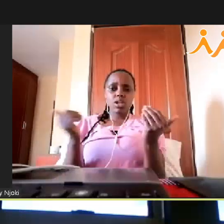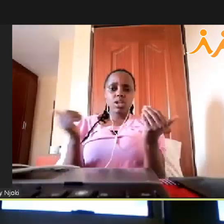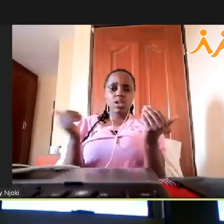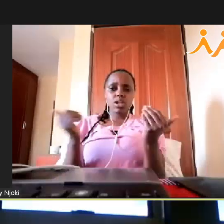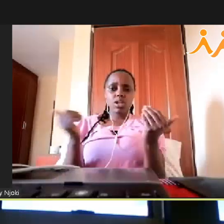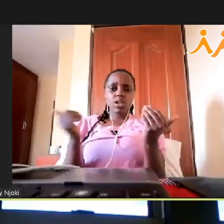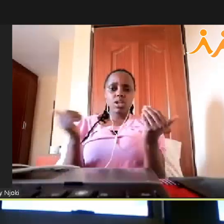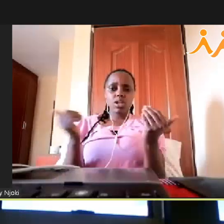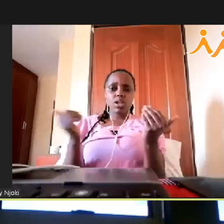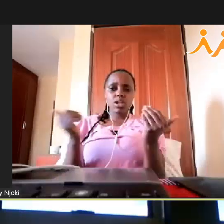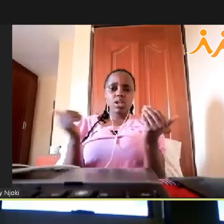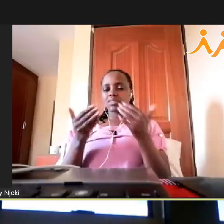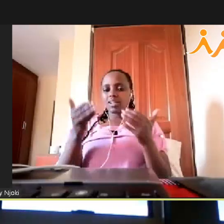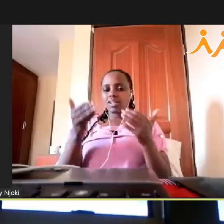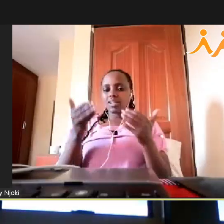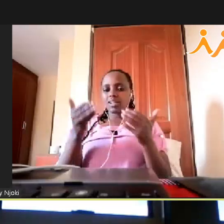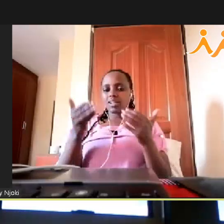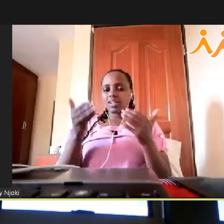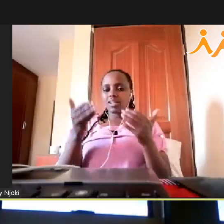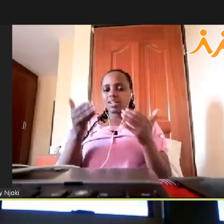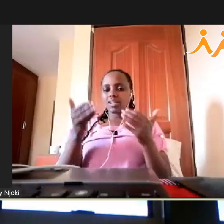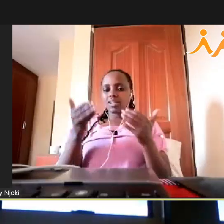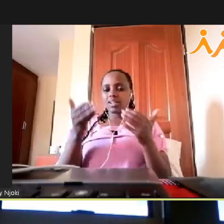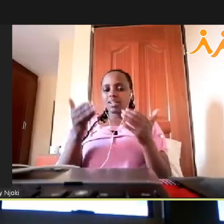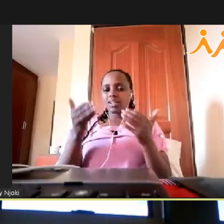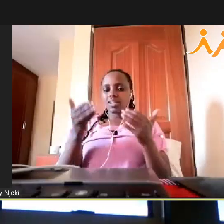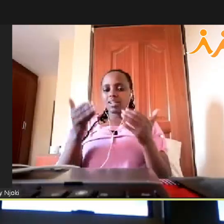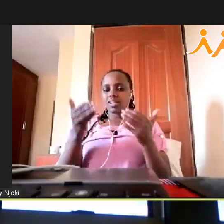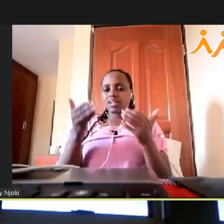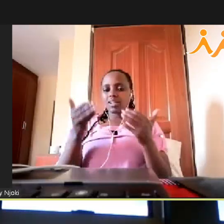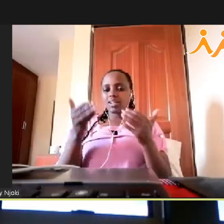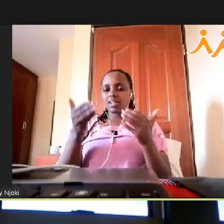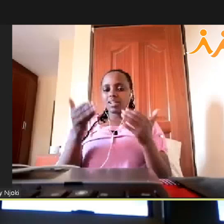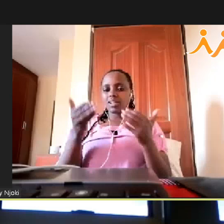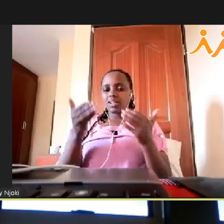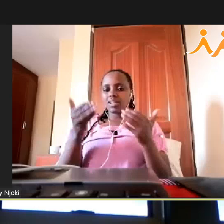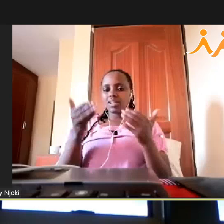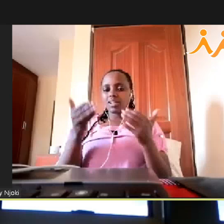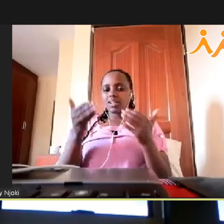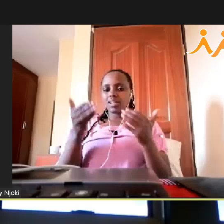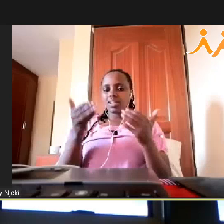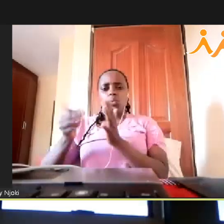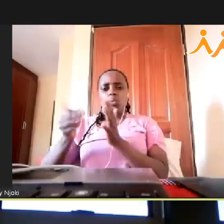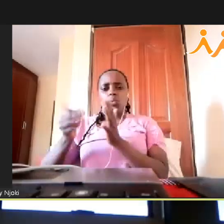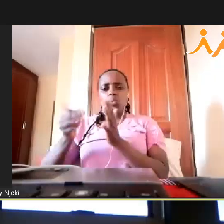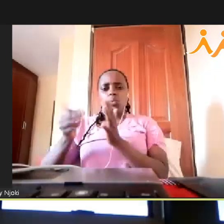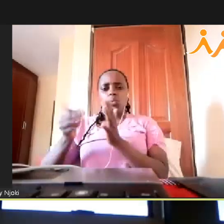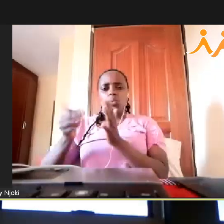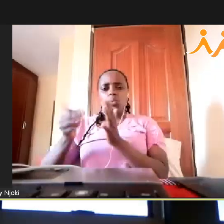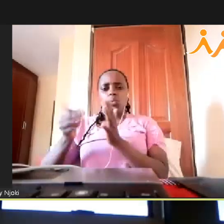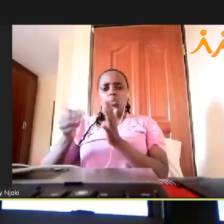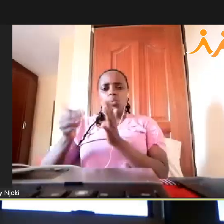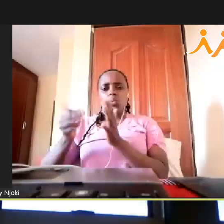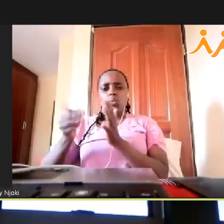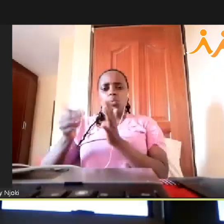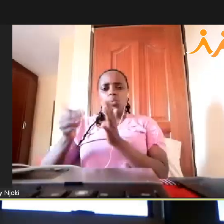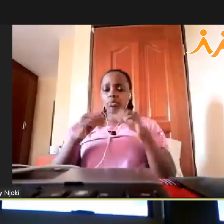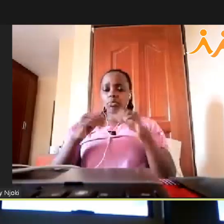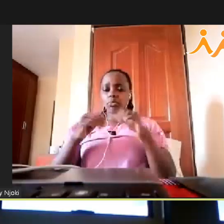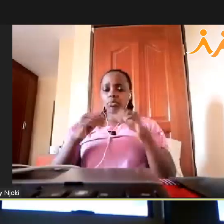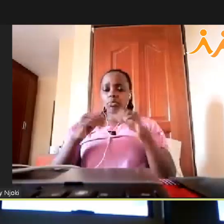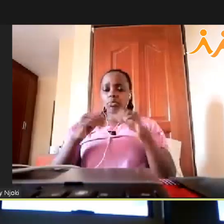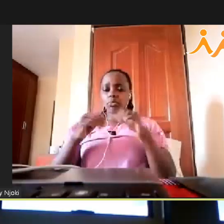was limited to the capital. And I think in future planning would be better so that we could extend it to